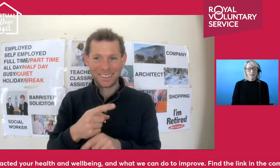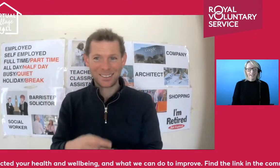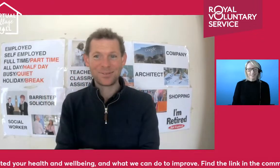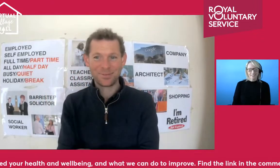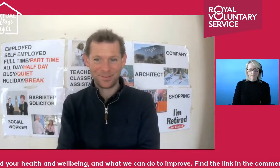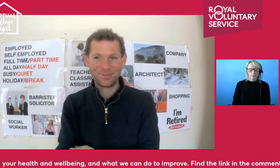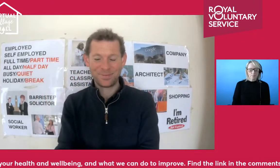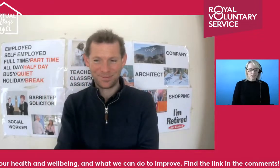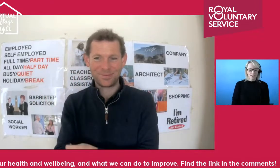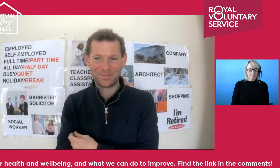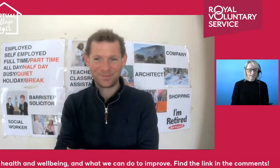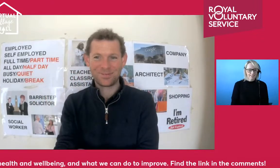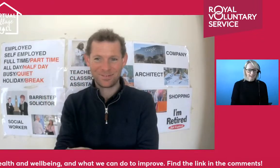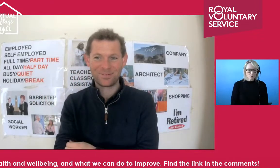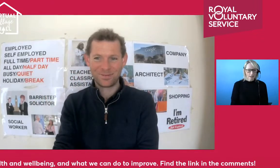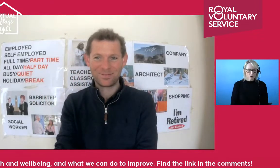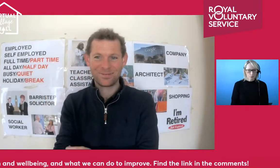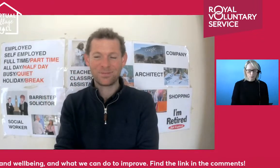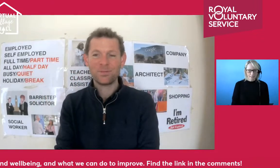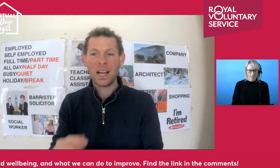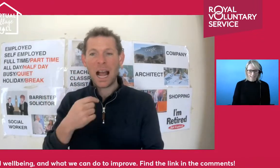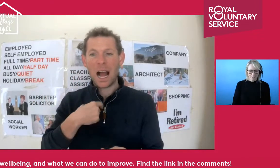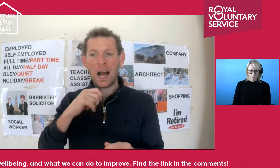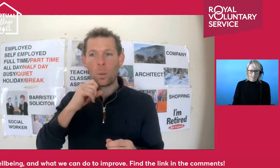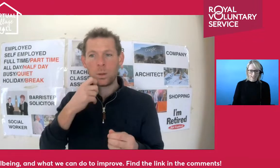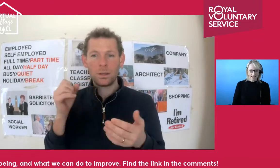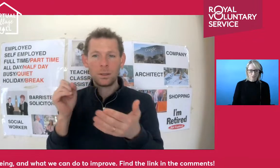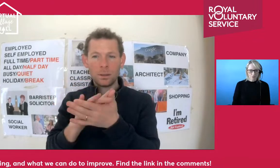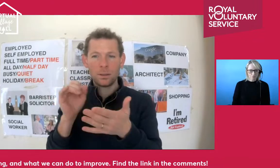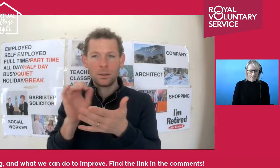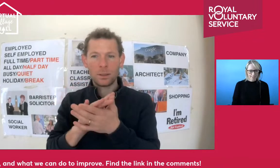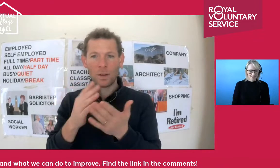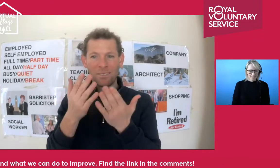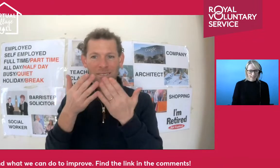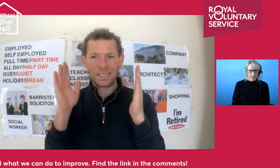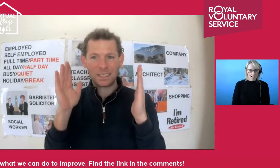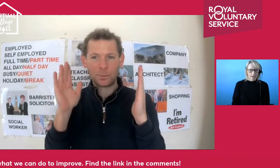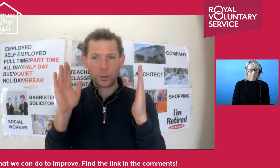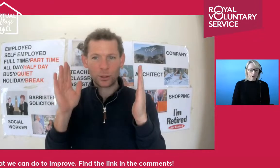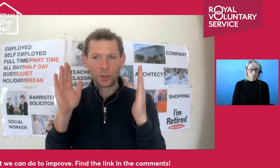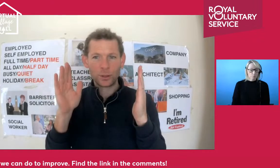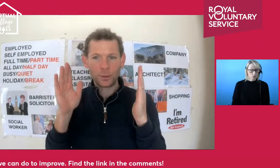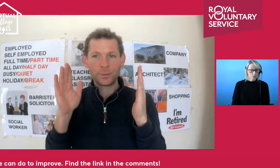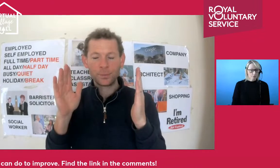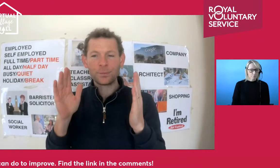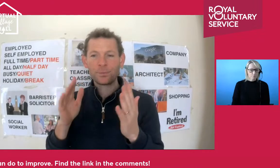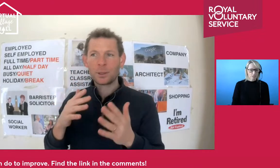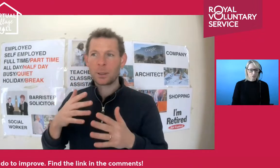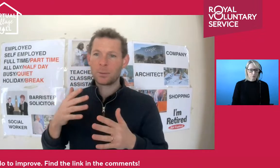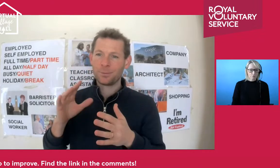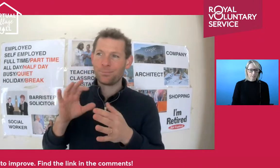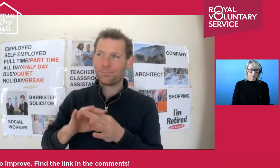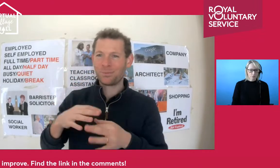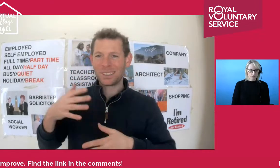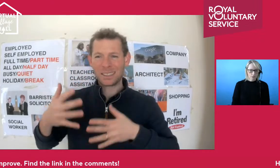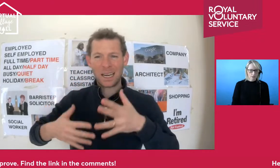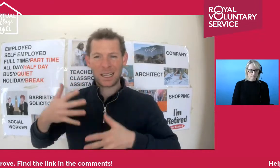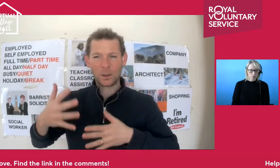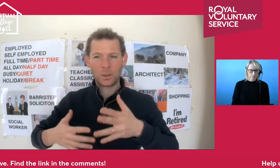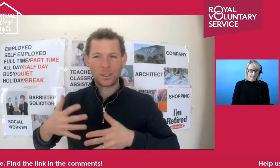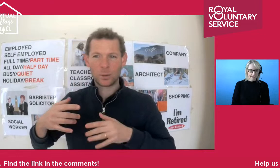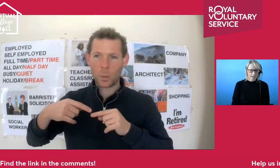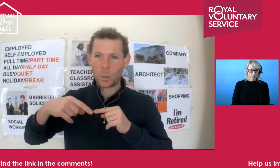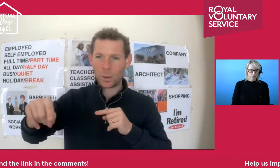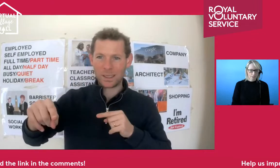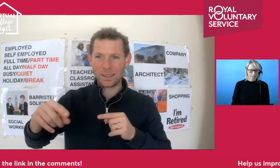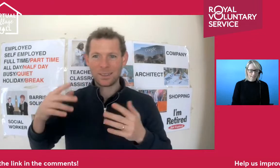Yes, you're right. Someone's mentioning that it's Sign Language Week next week, and you're right. I will put some information on Facebook